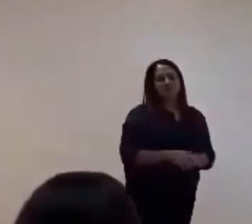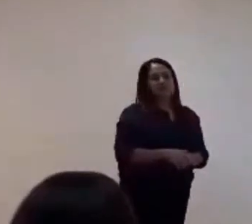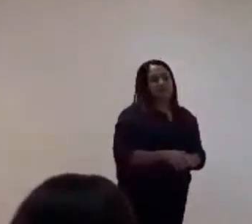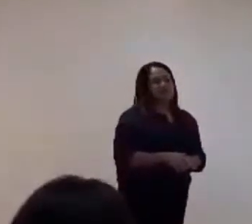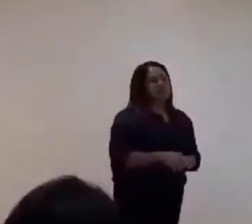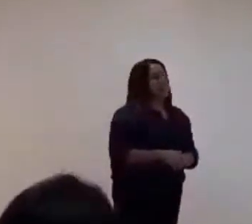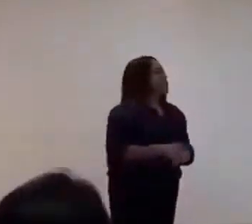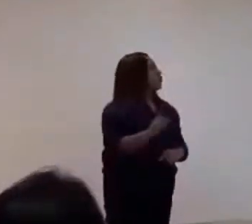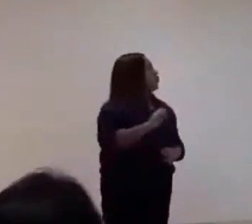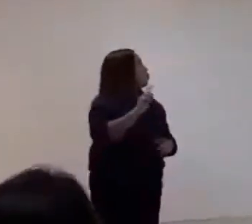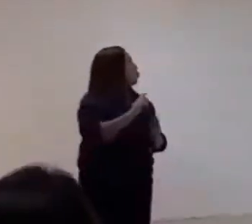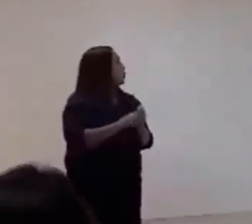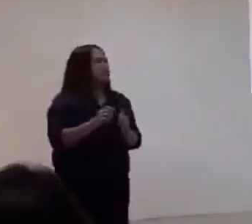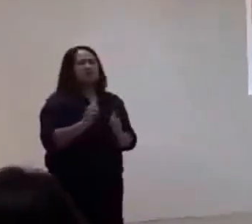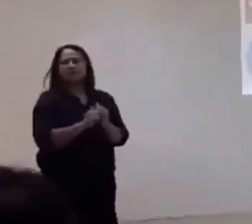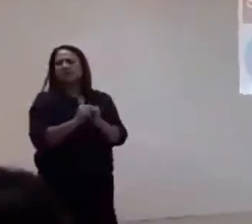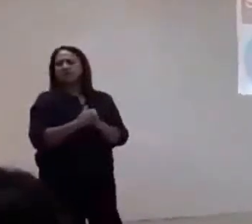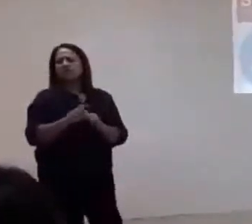And what is Dieu?